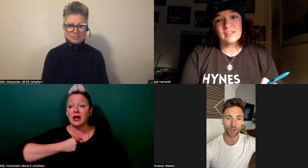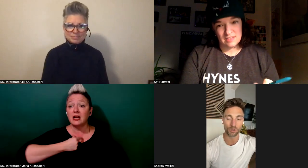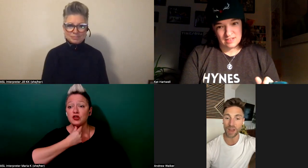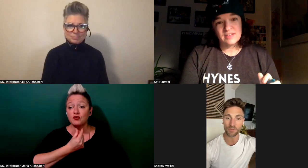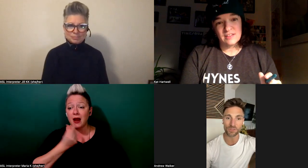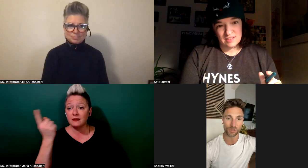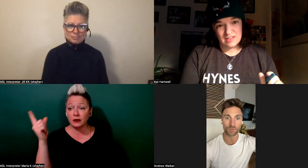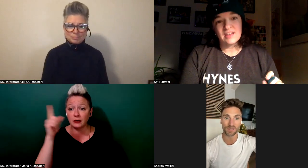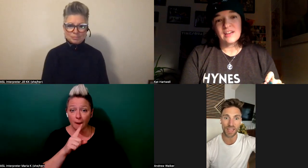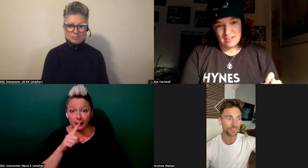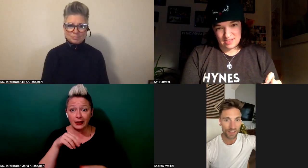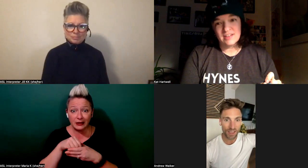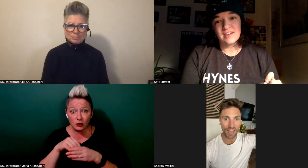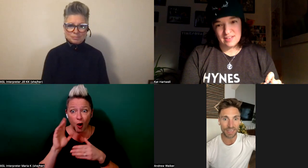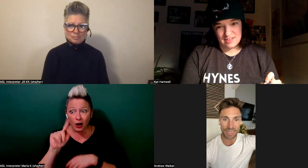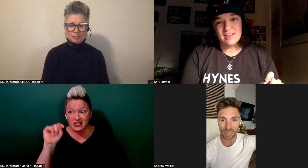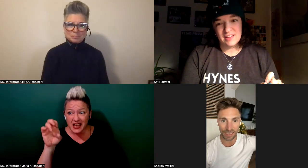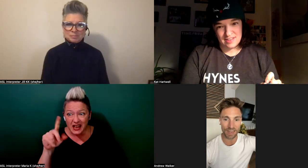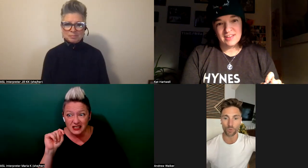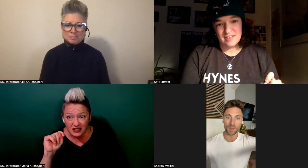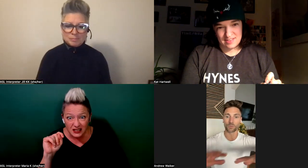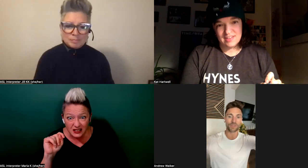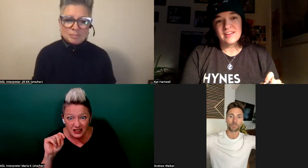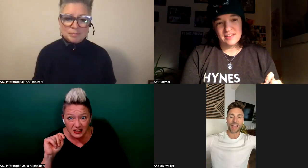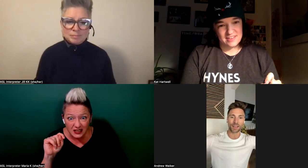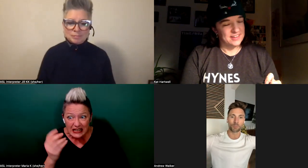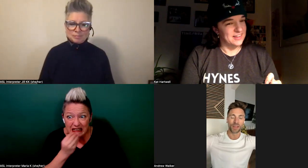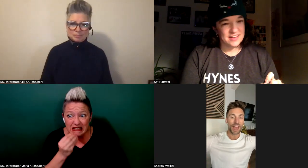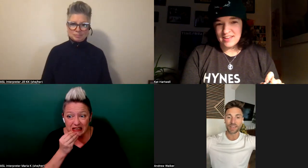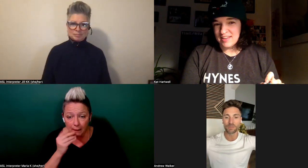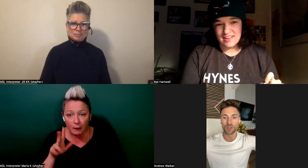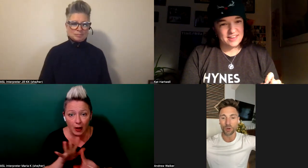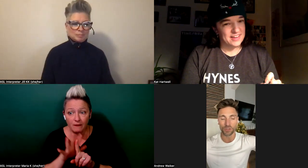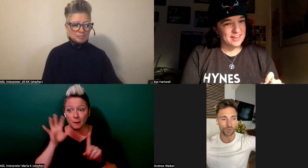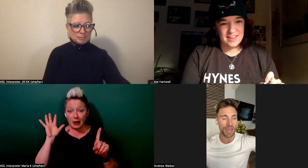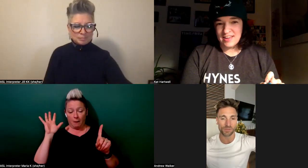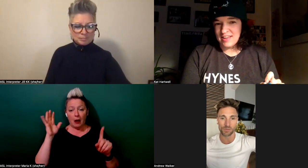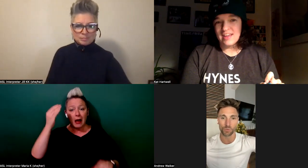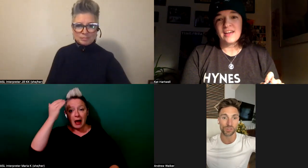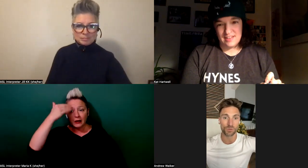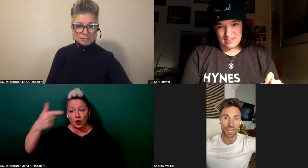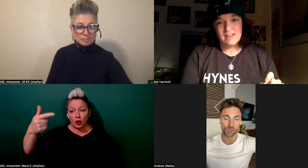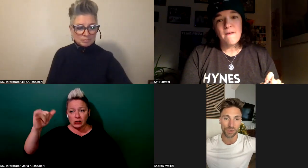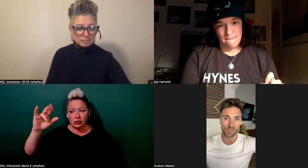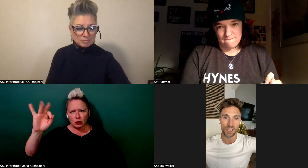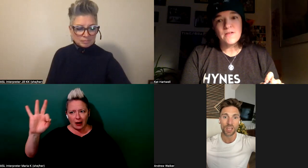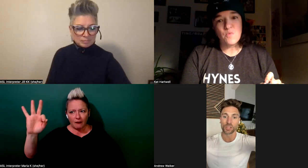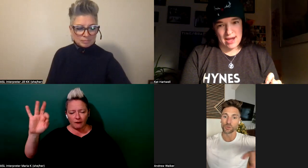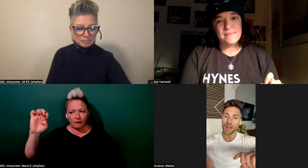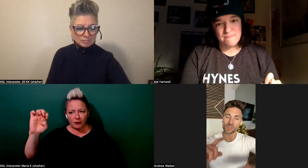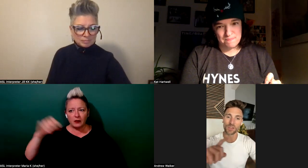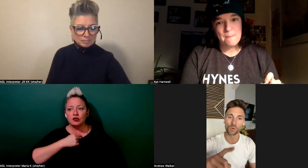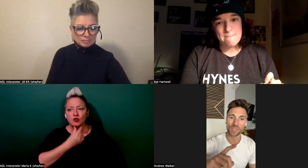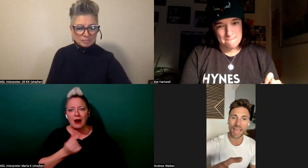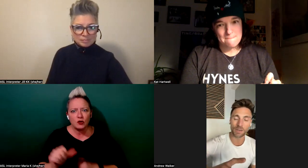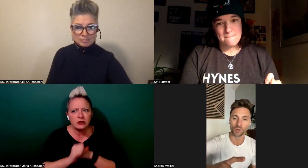into our craft service tent and eating, and everyone would have to back up. I didn't even know that giraffes were so dangerous. Right.